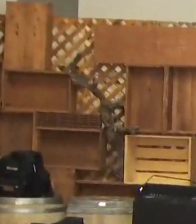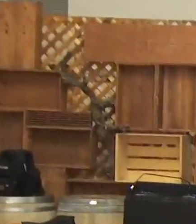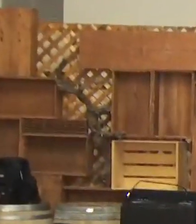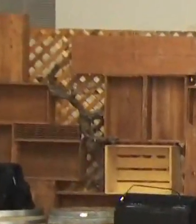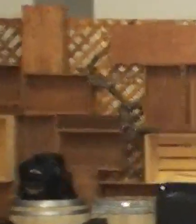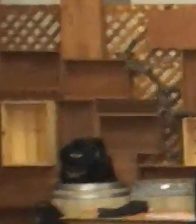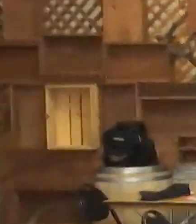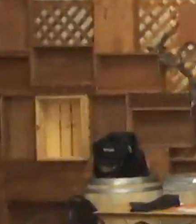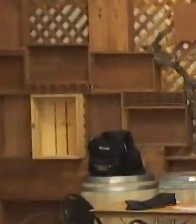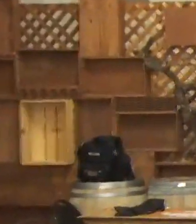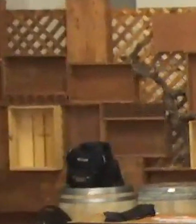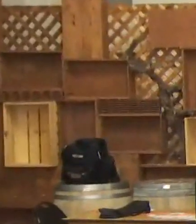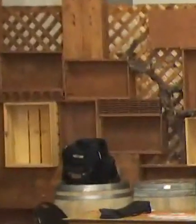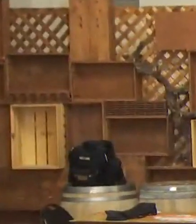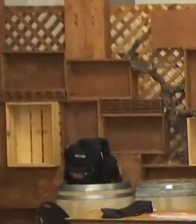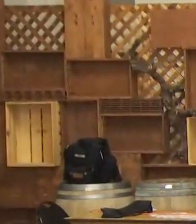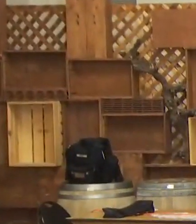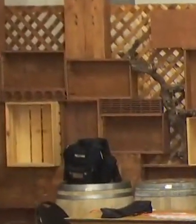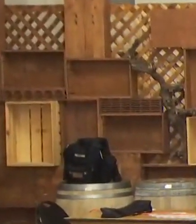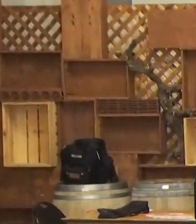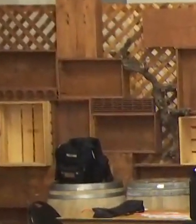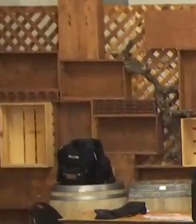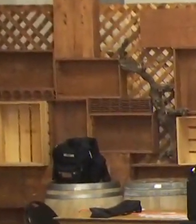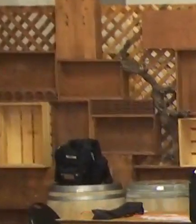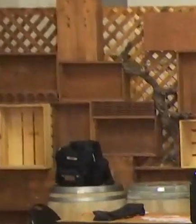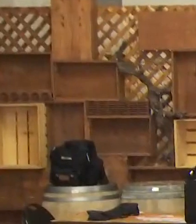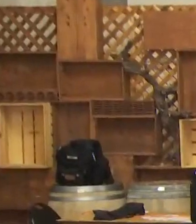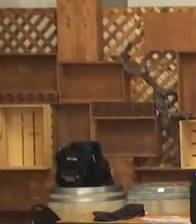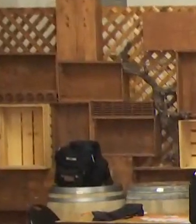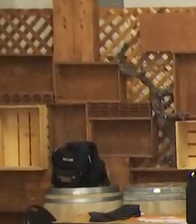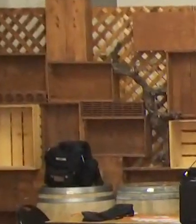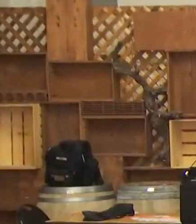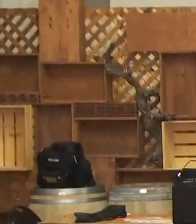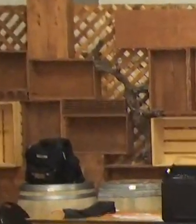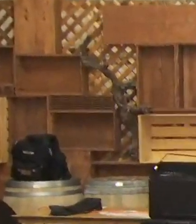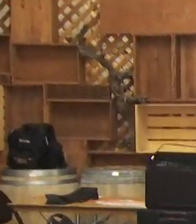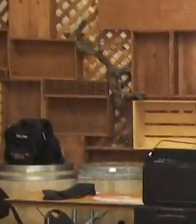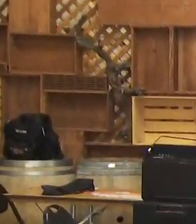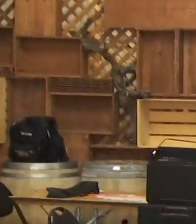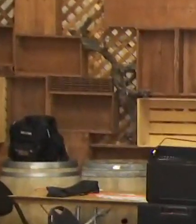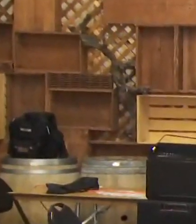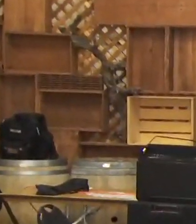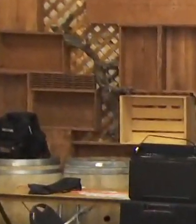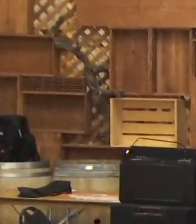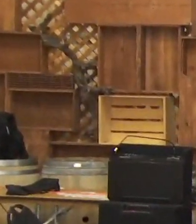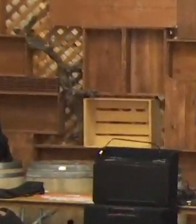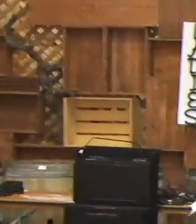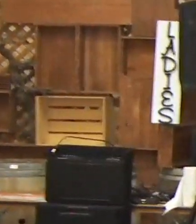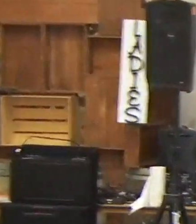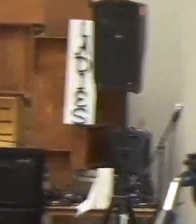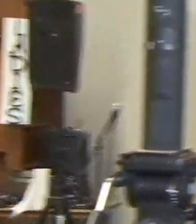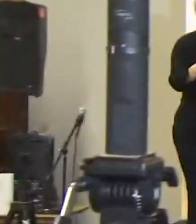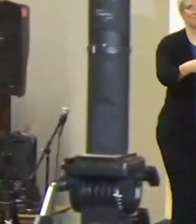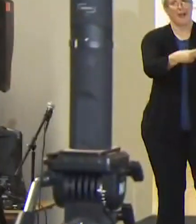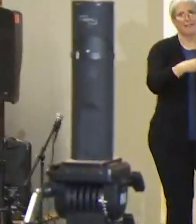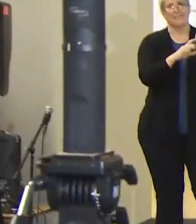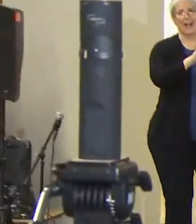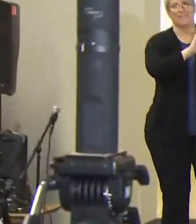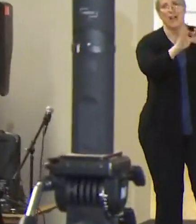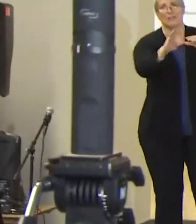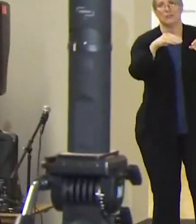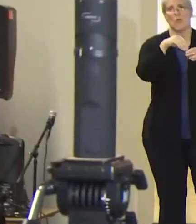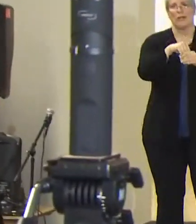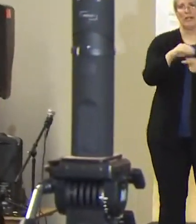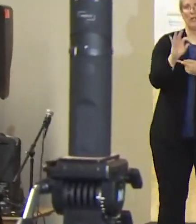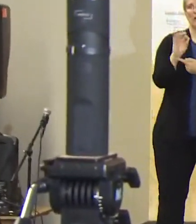Just another warning that just an evacuation warning went out, not a warning, but a mandatory evacuation for the communities of Forestville and the Lake Sonoma